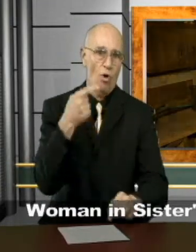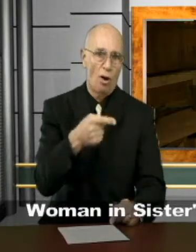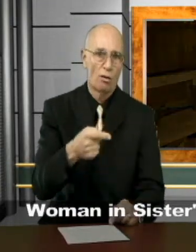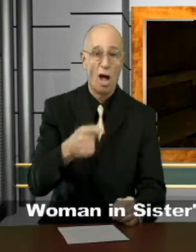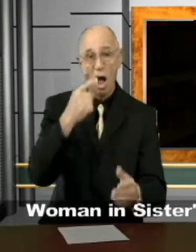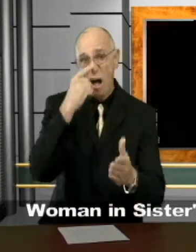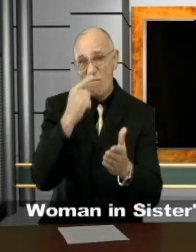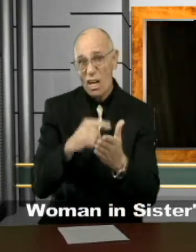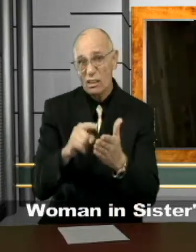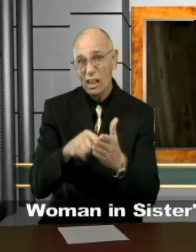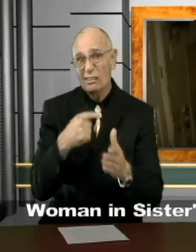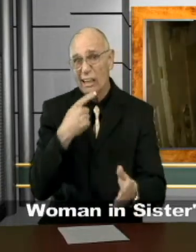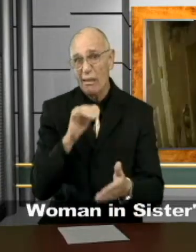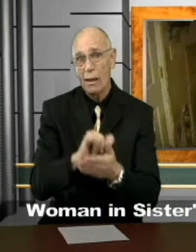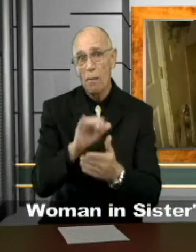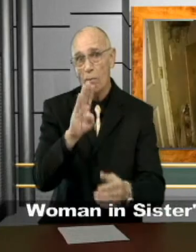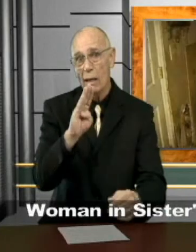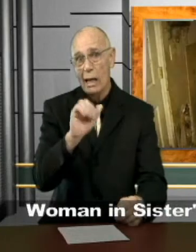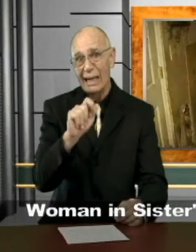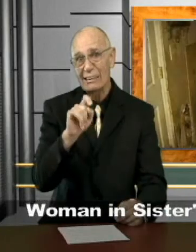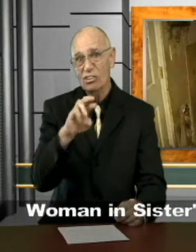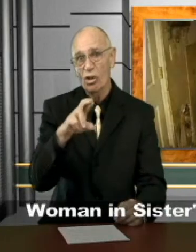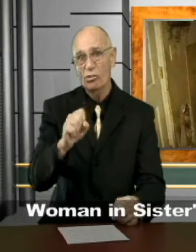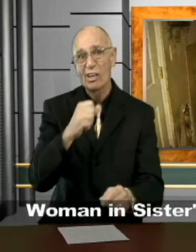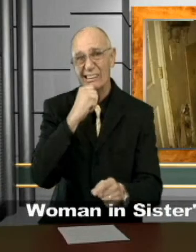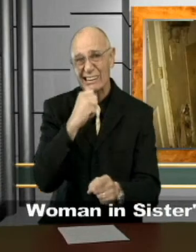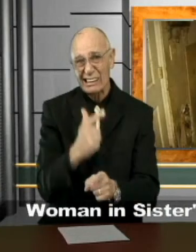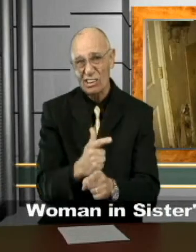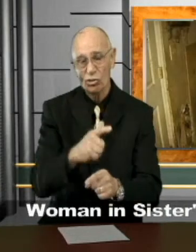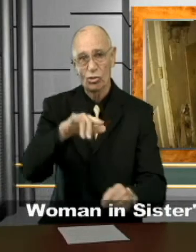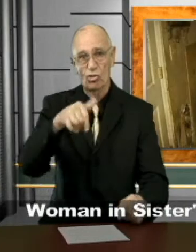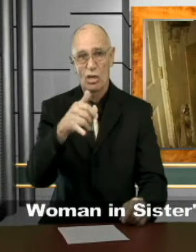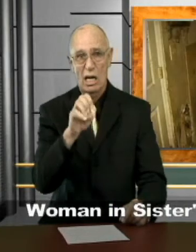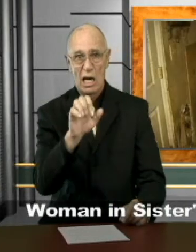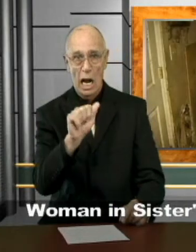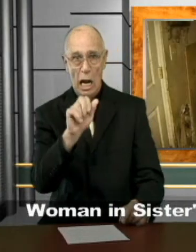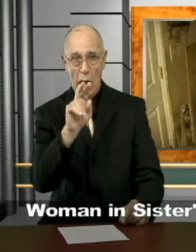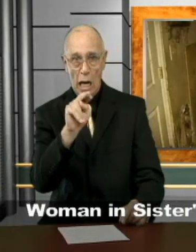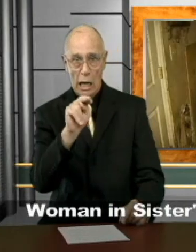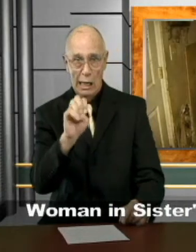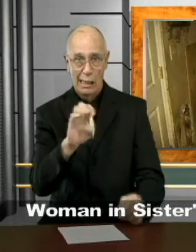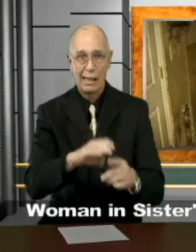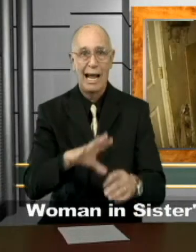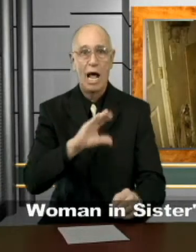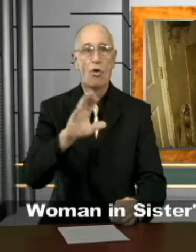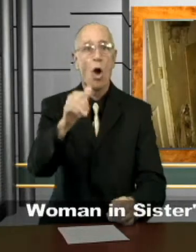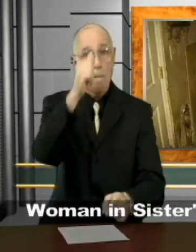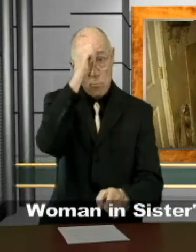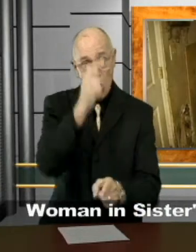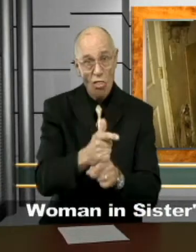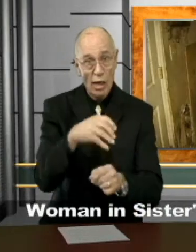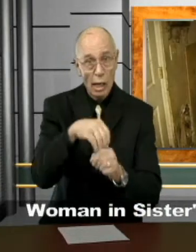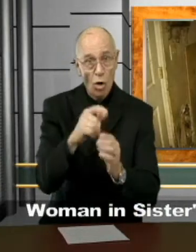Investigators say Baxter's sister, Jean, and brother-in-law, Buell Peterson, kept her in a filthy